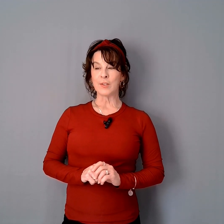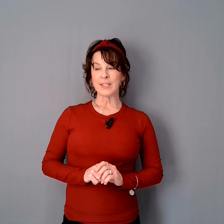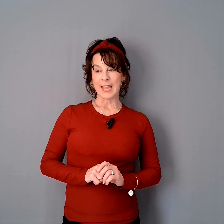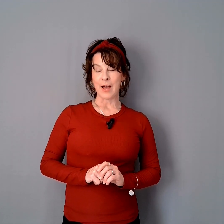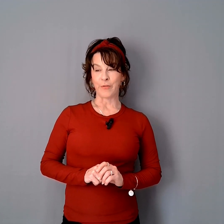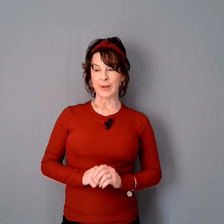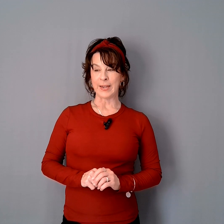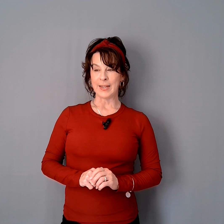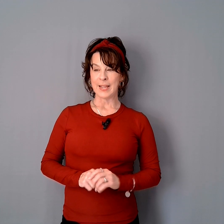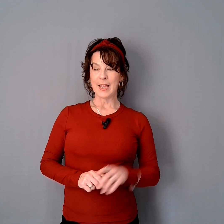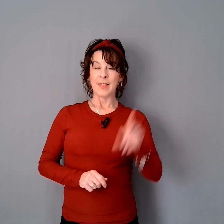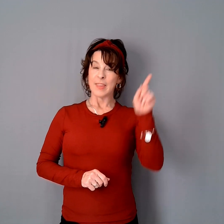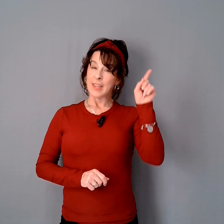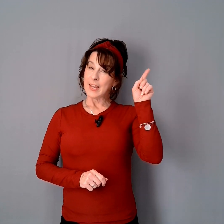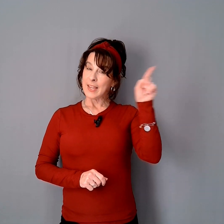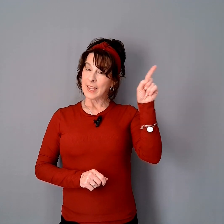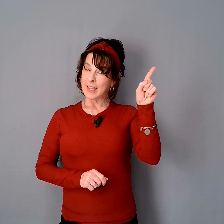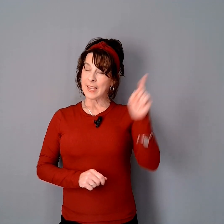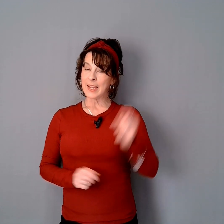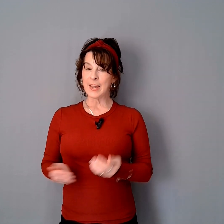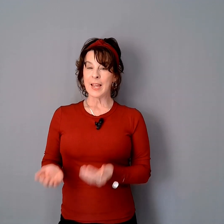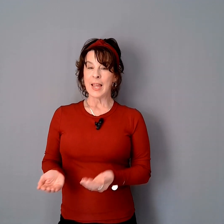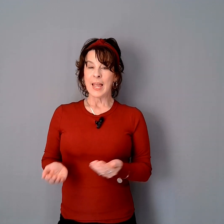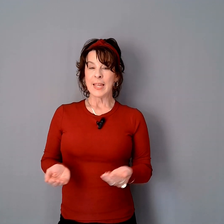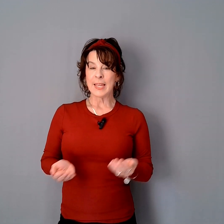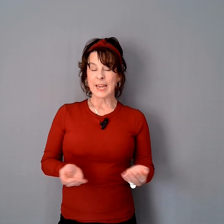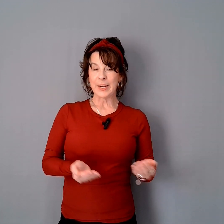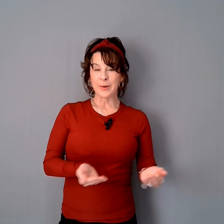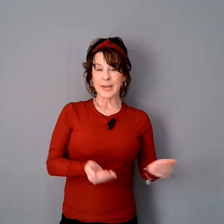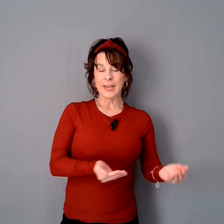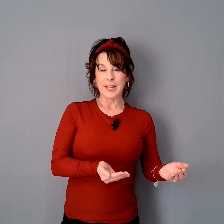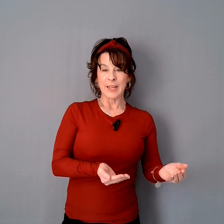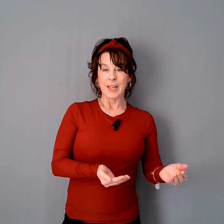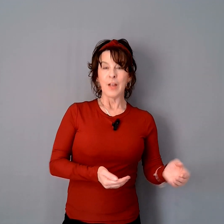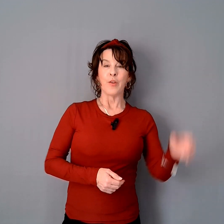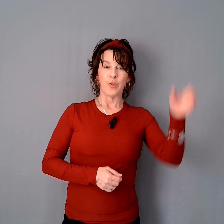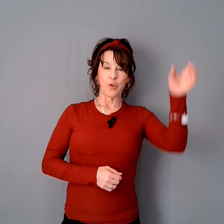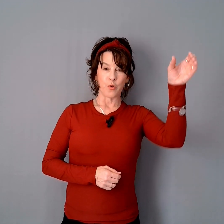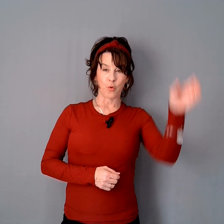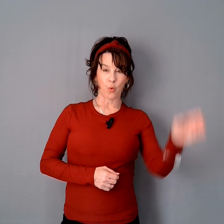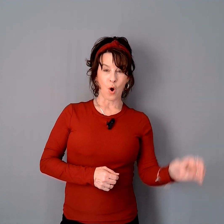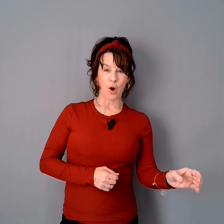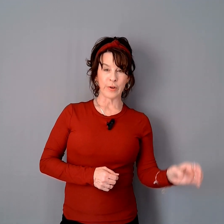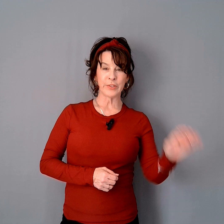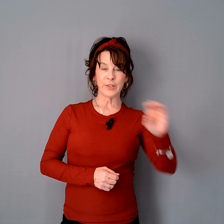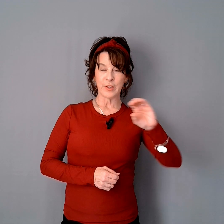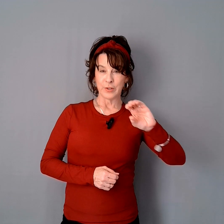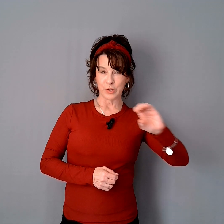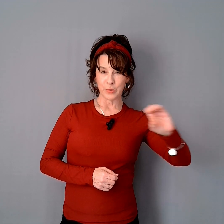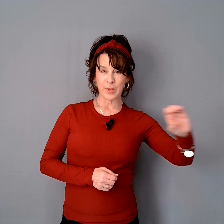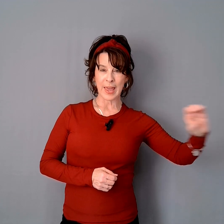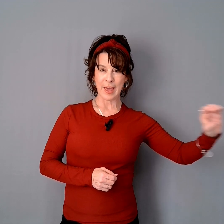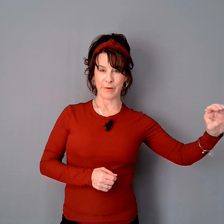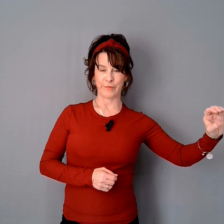to Calvary. Then he carried the cross to